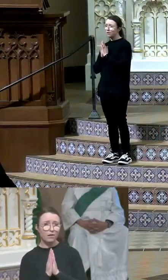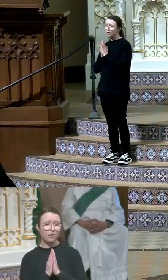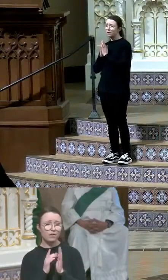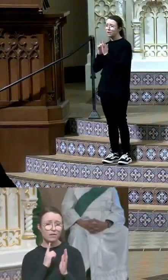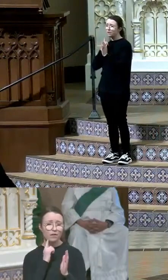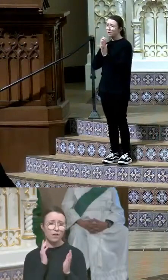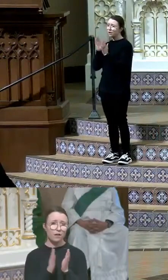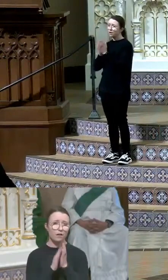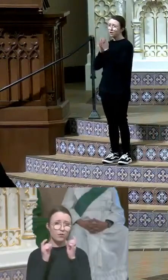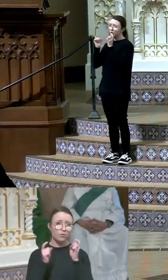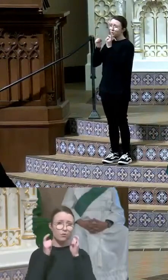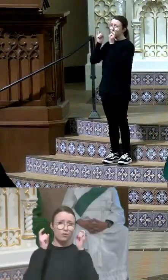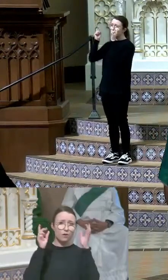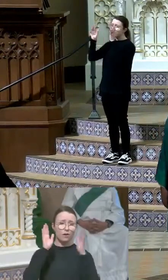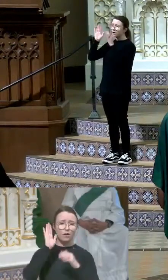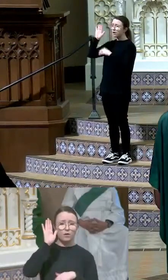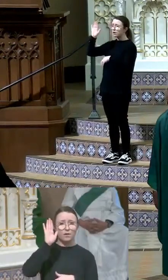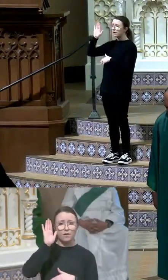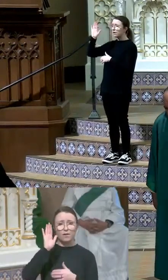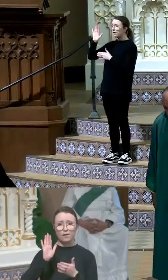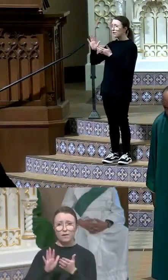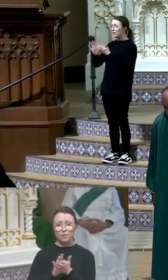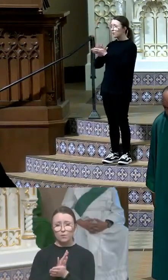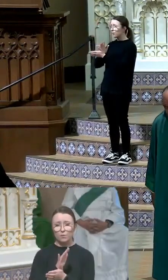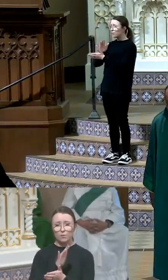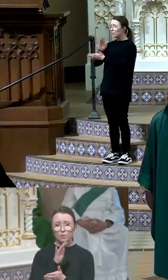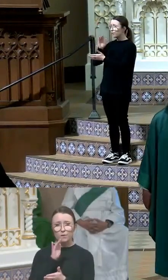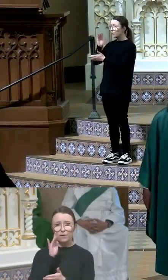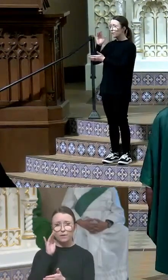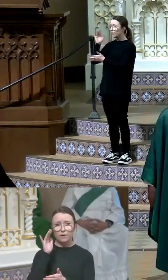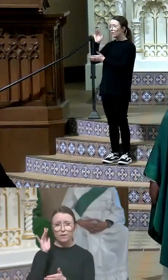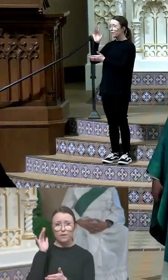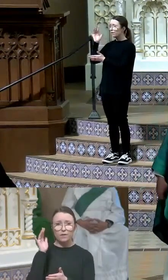Hallelujah, thine the glory.